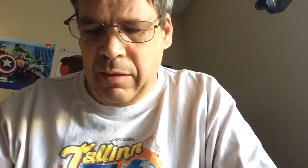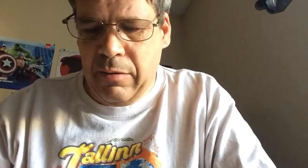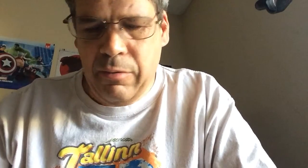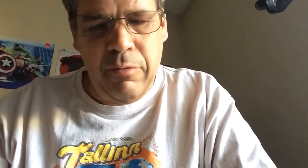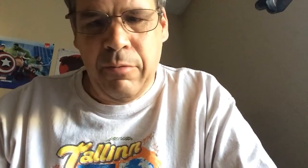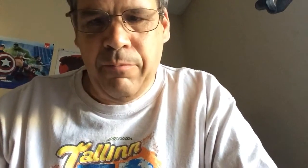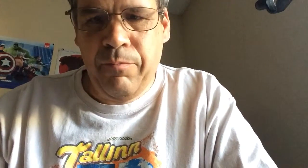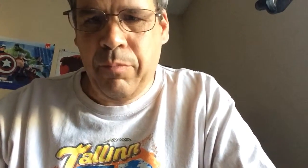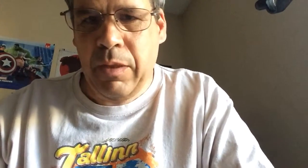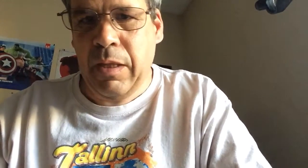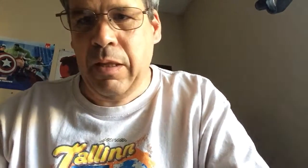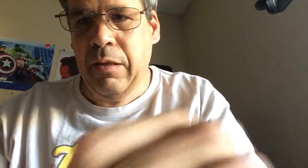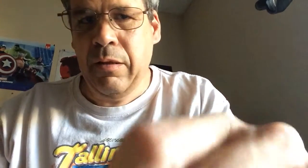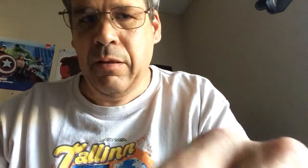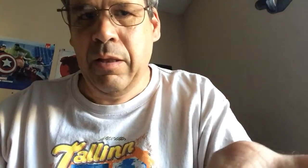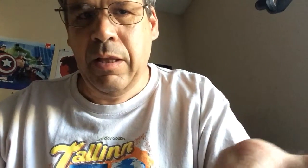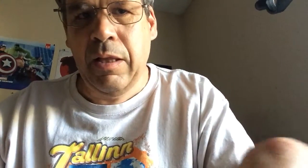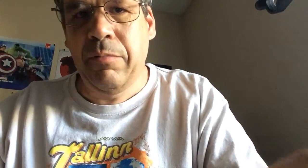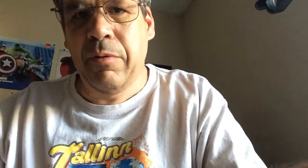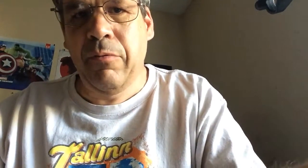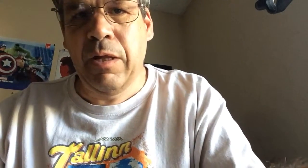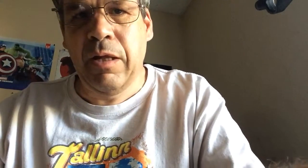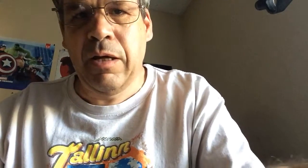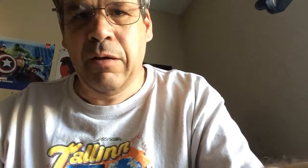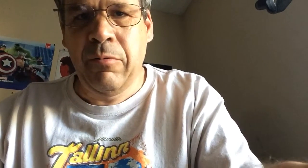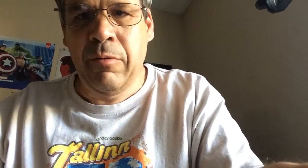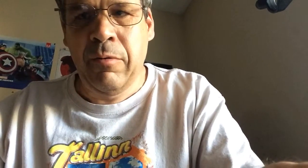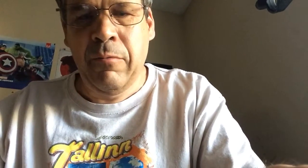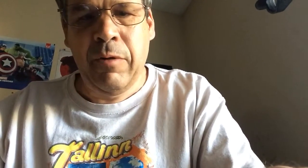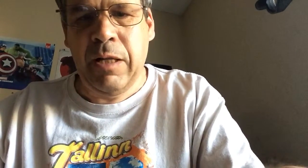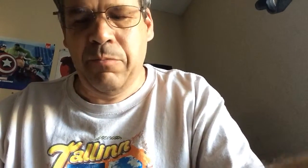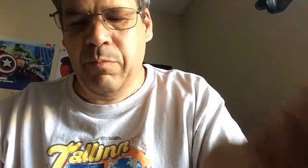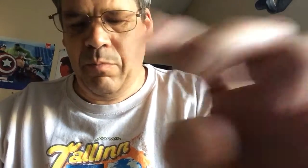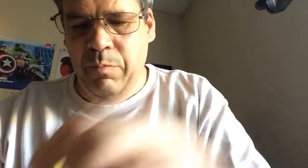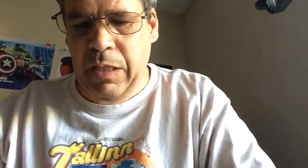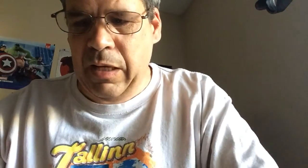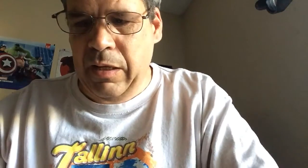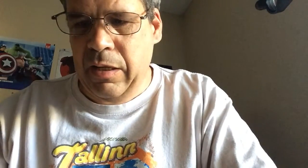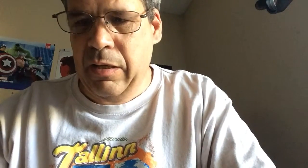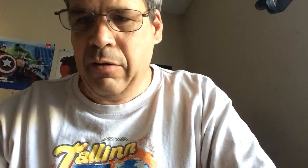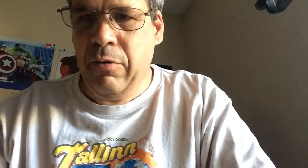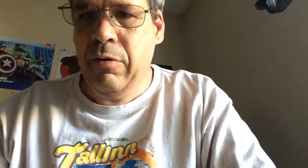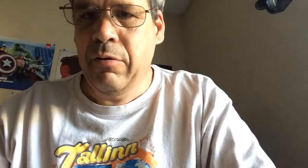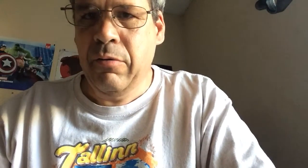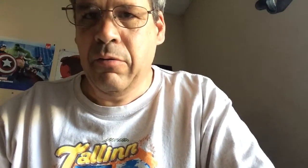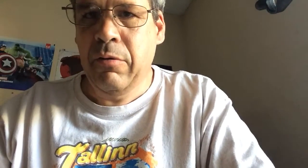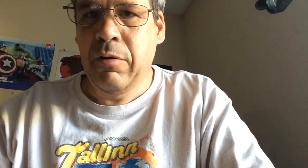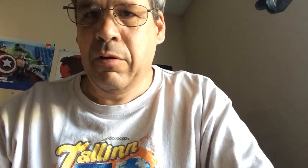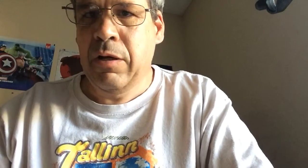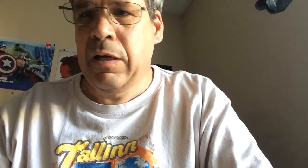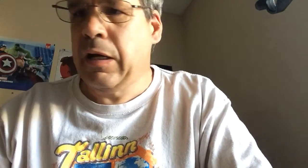here. Okay? Anyway, that here.